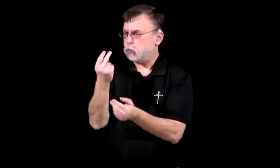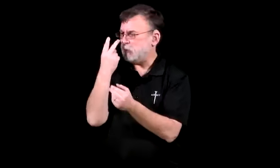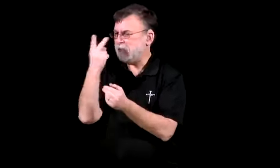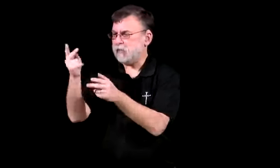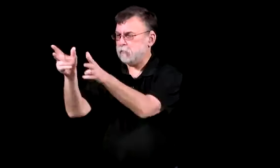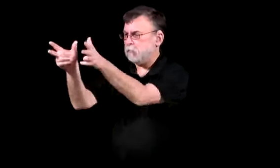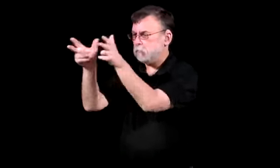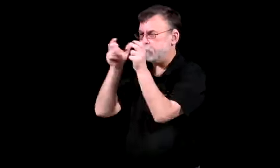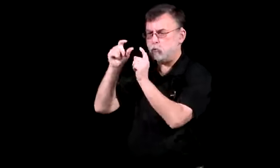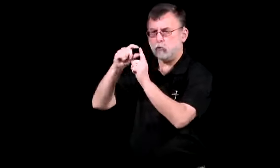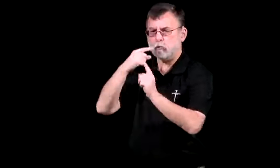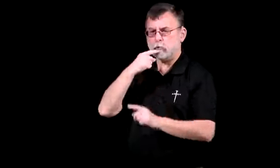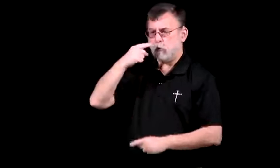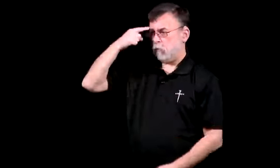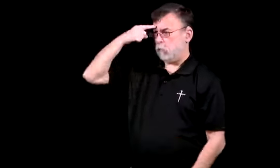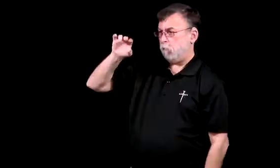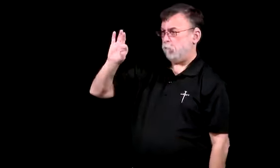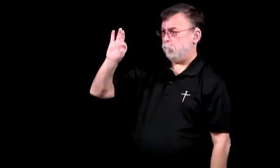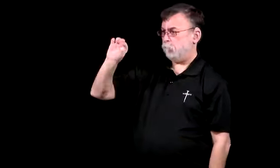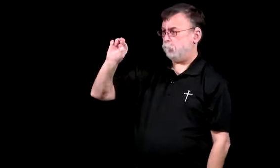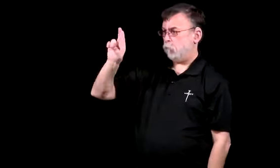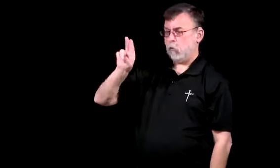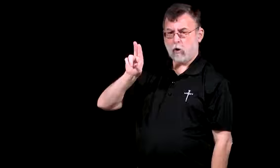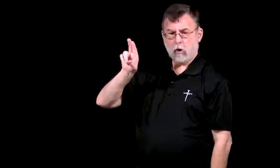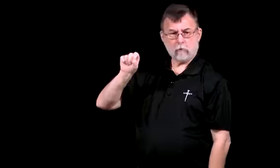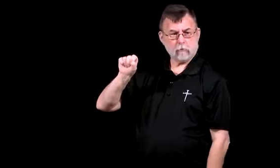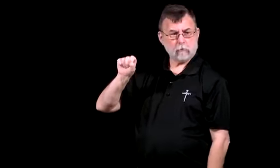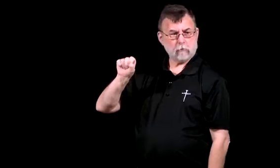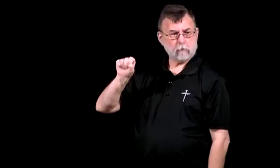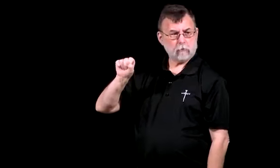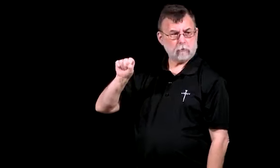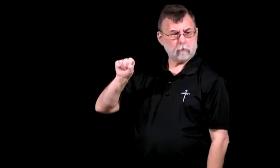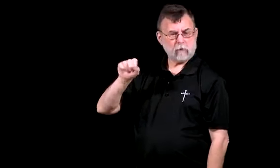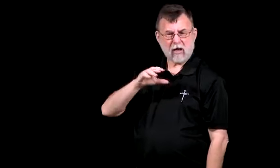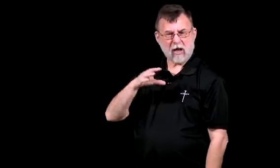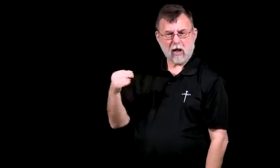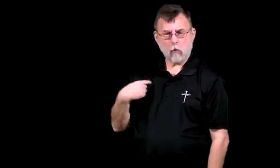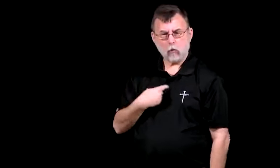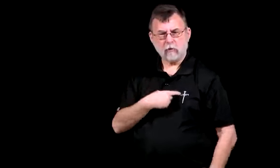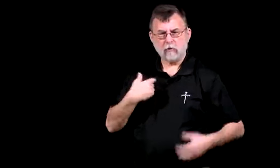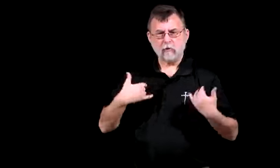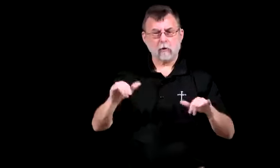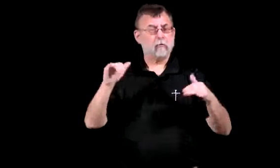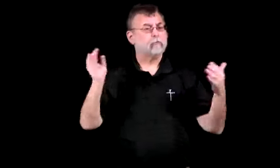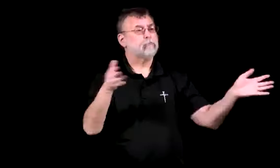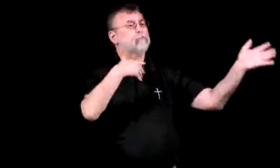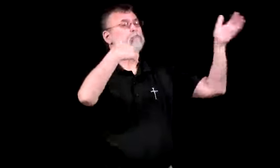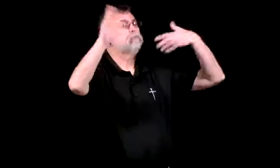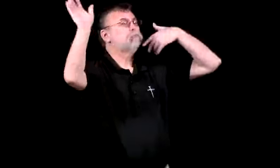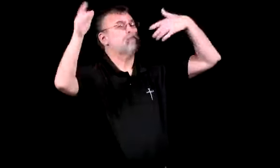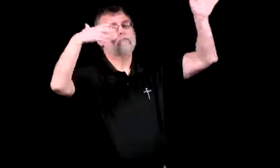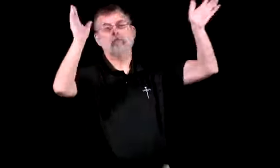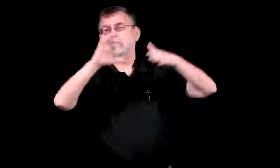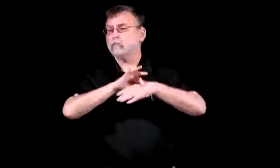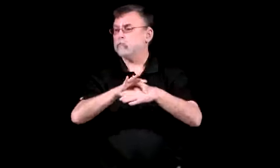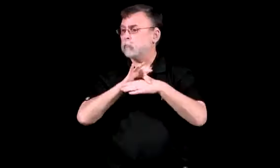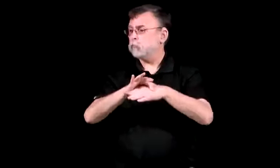And it's easy to see that word or phrase for us, but we still go about our